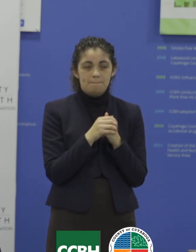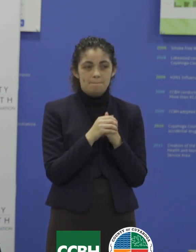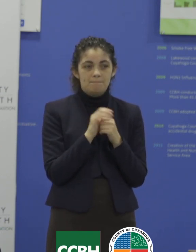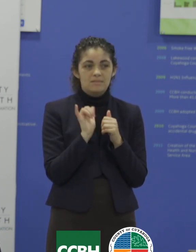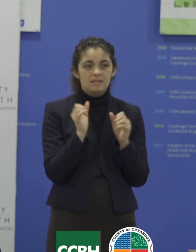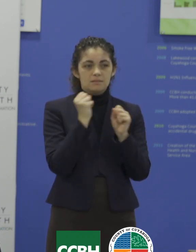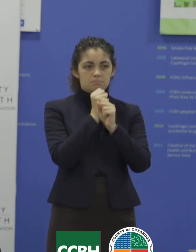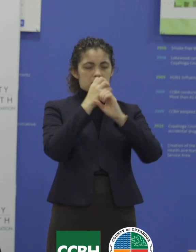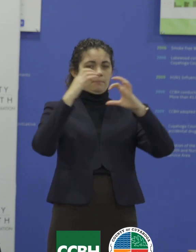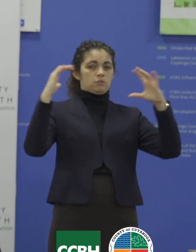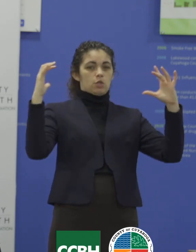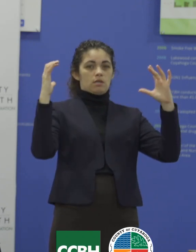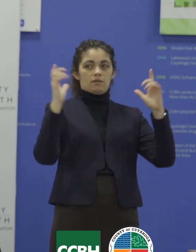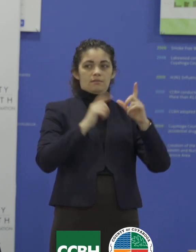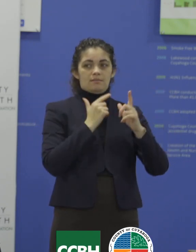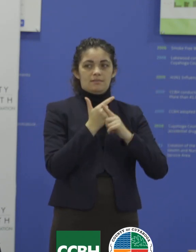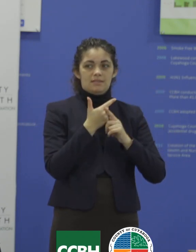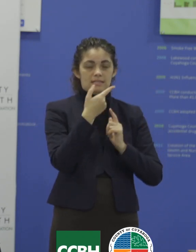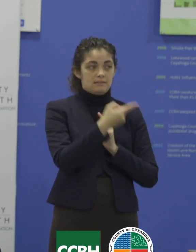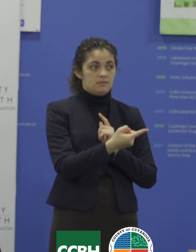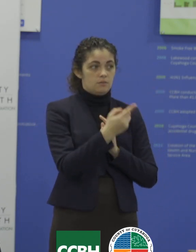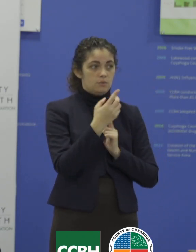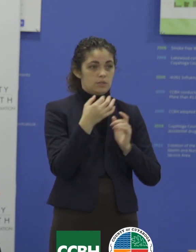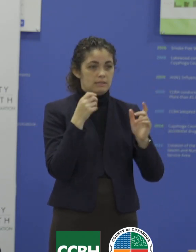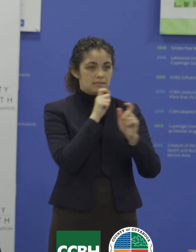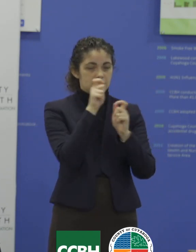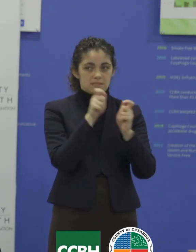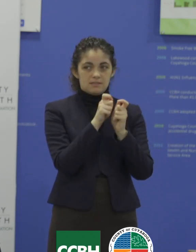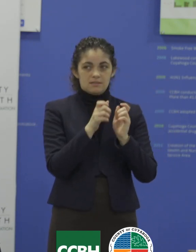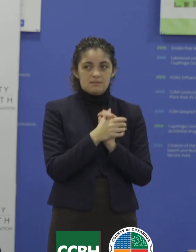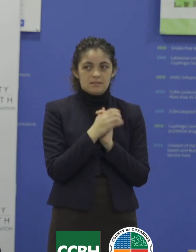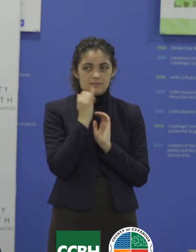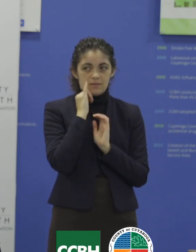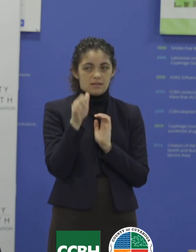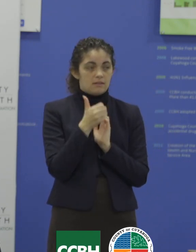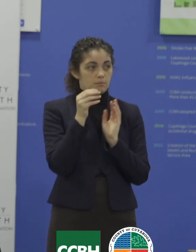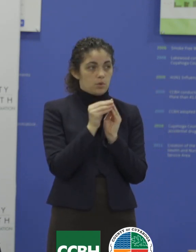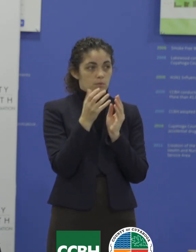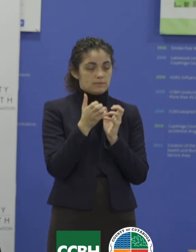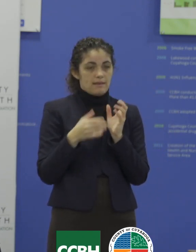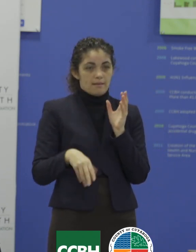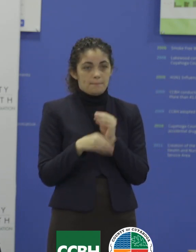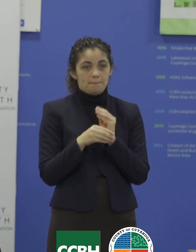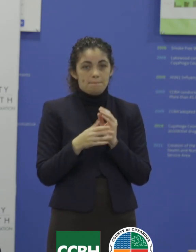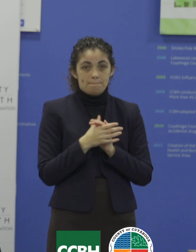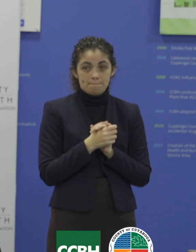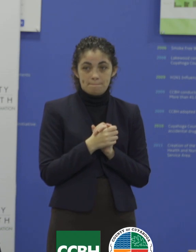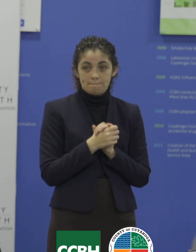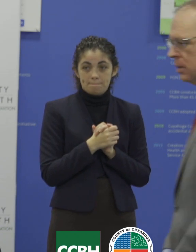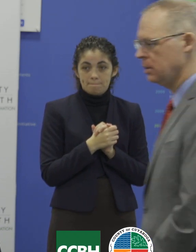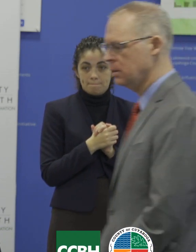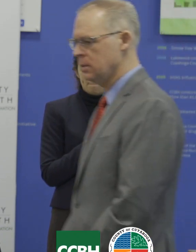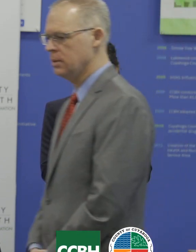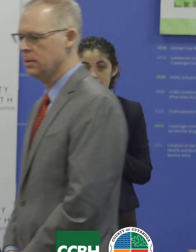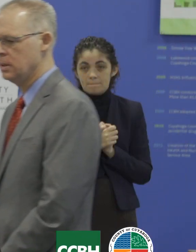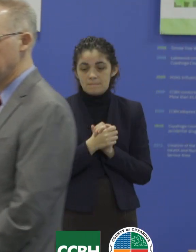big picture, and then I'm gonna allow Terry to talk more specifically if there's anything else he'd like to add.